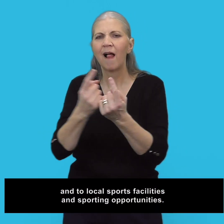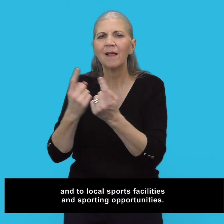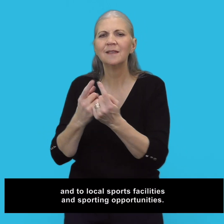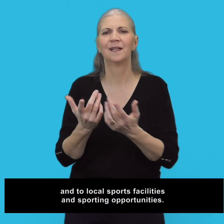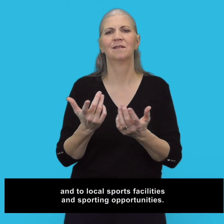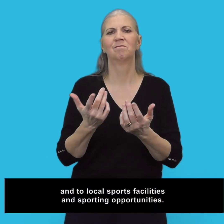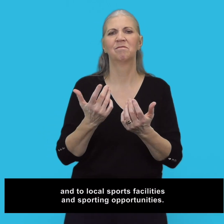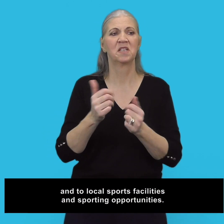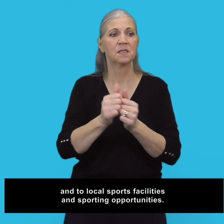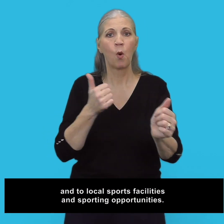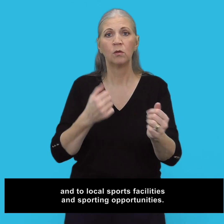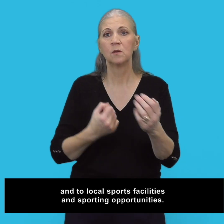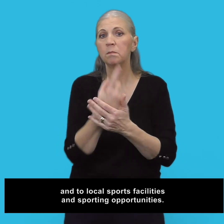sporting opportunities.